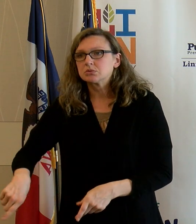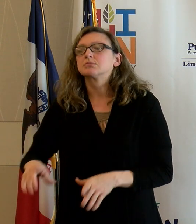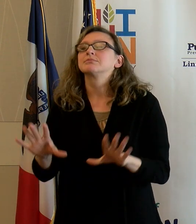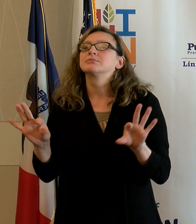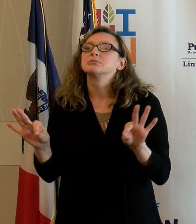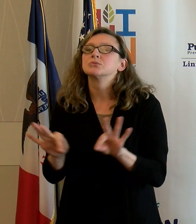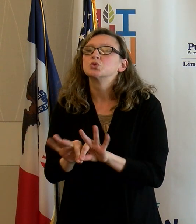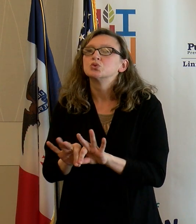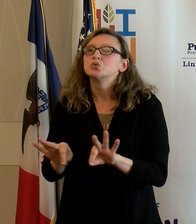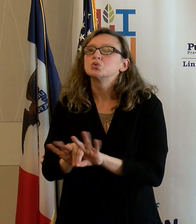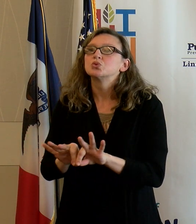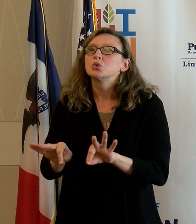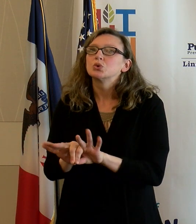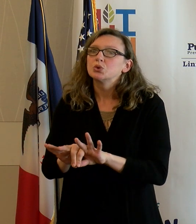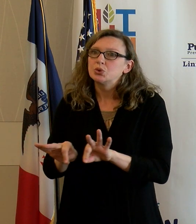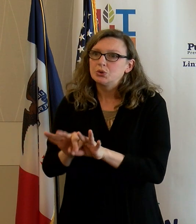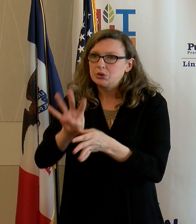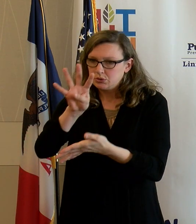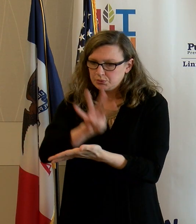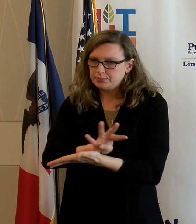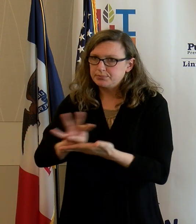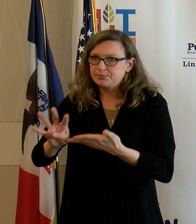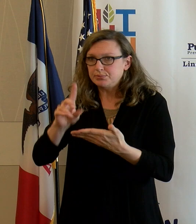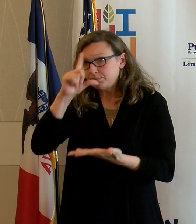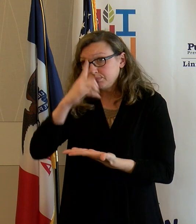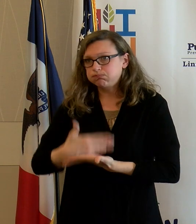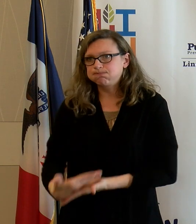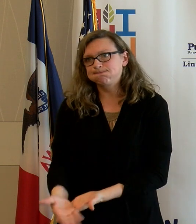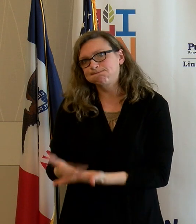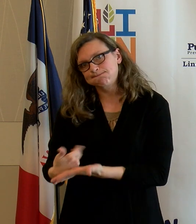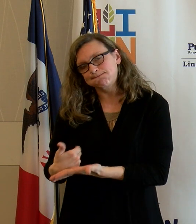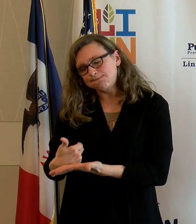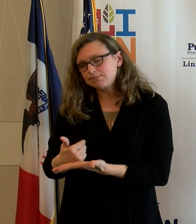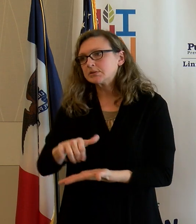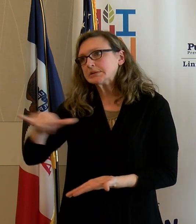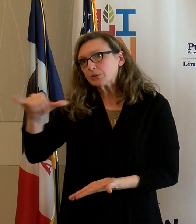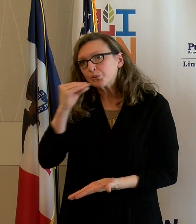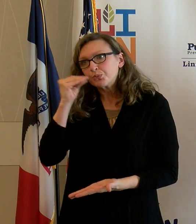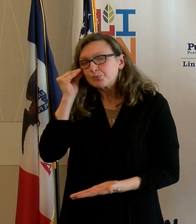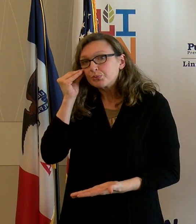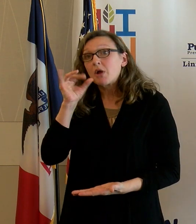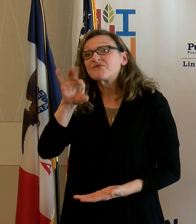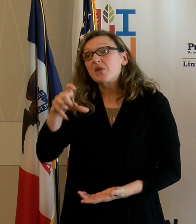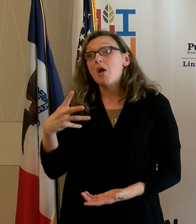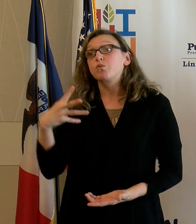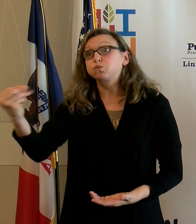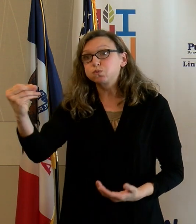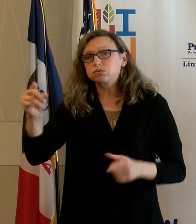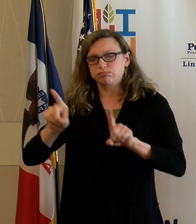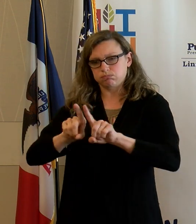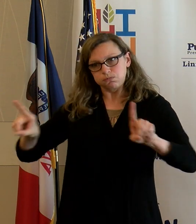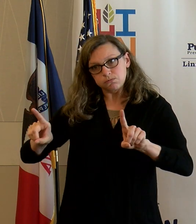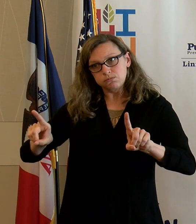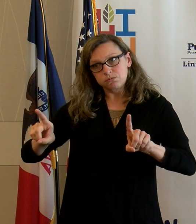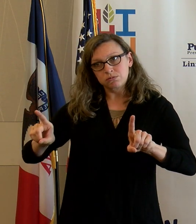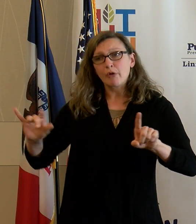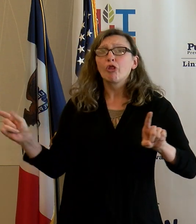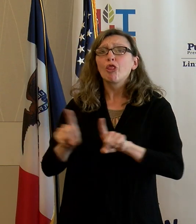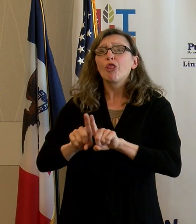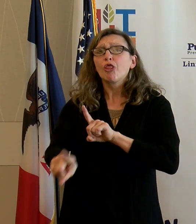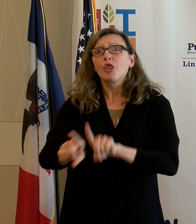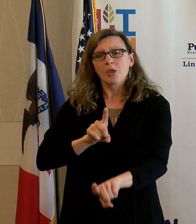6 feet of distance between each other, and we have to take care of each other, and we'll get through this. Thanks. Quick question on that